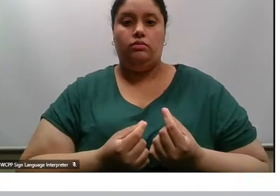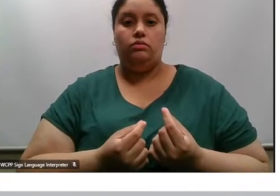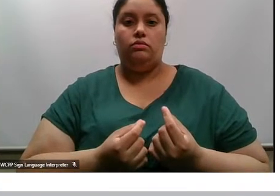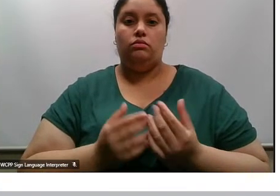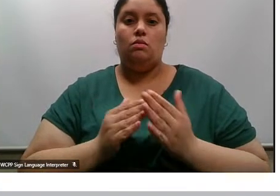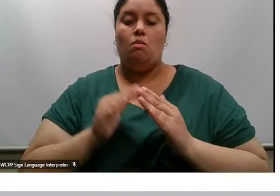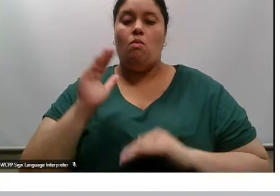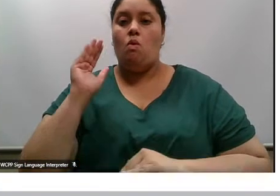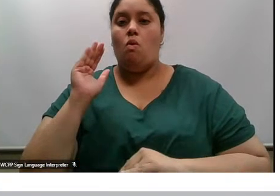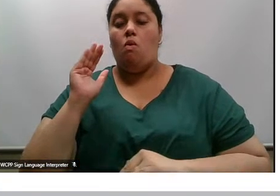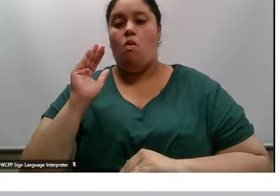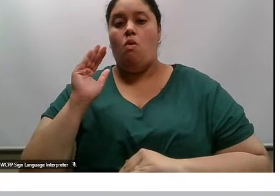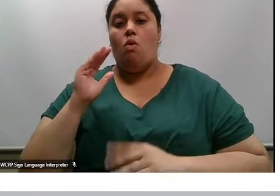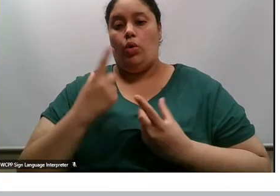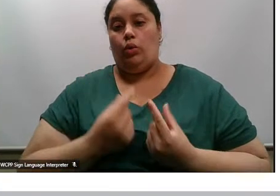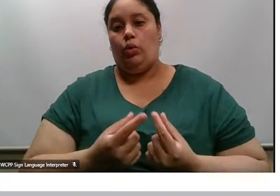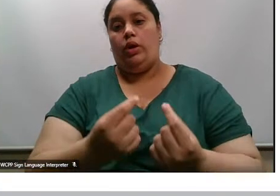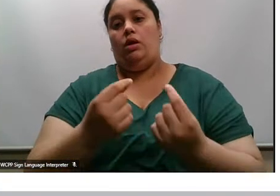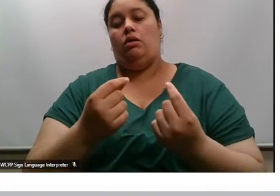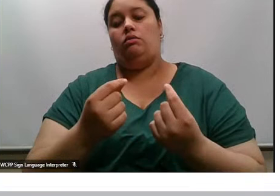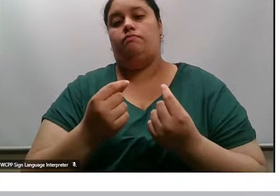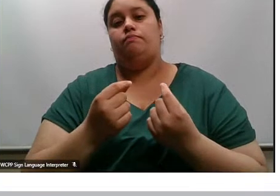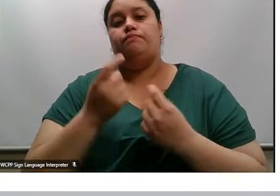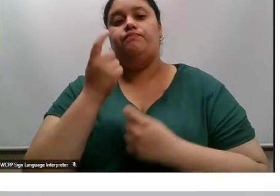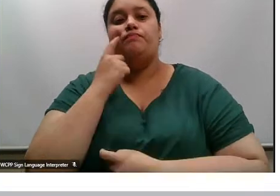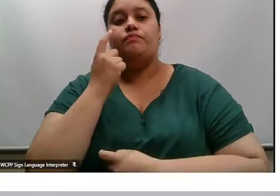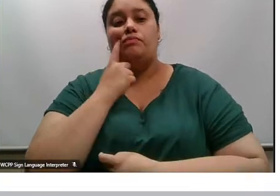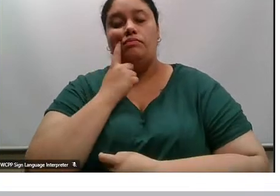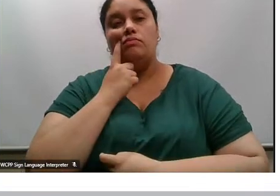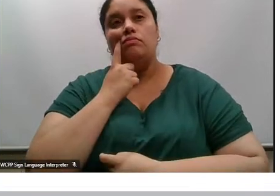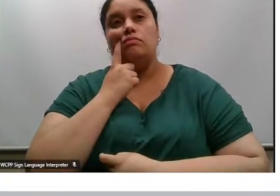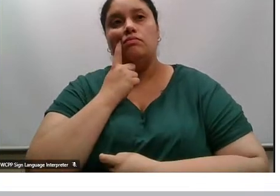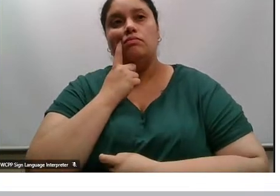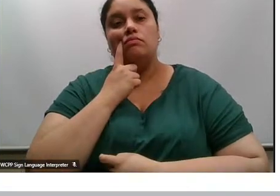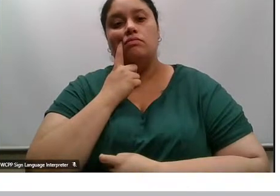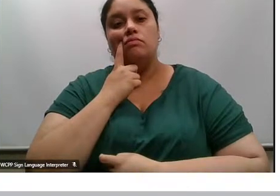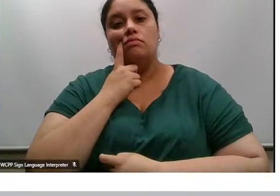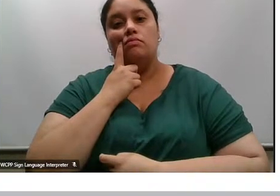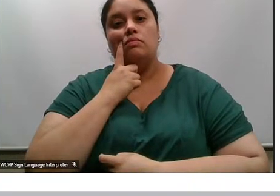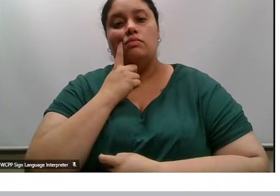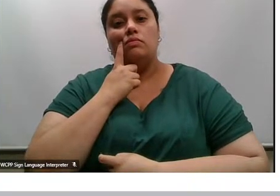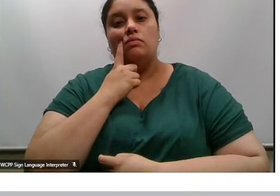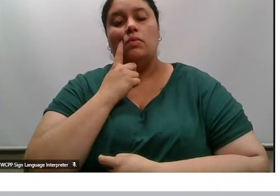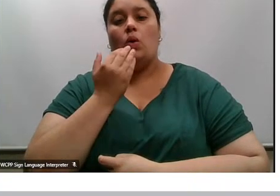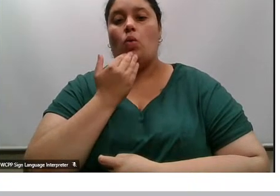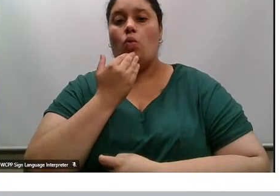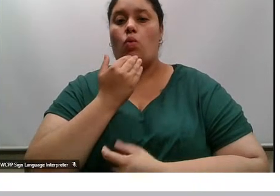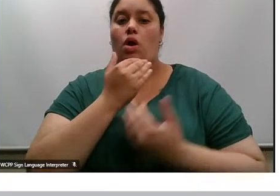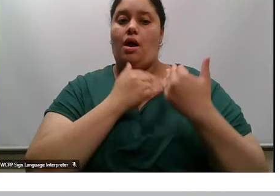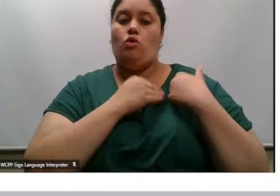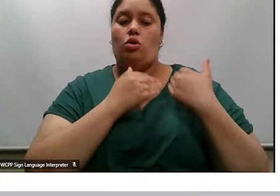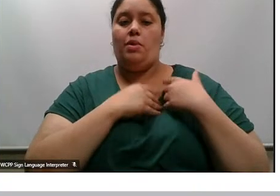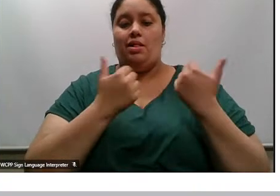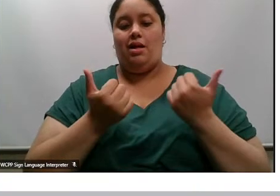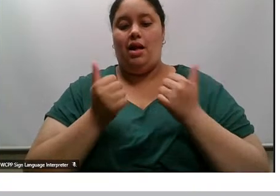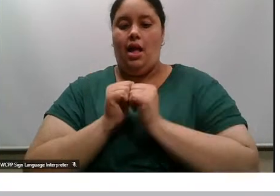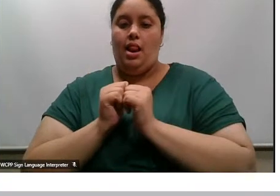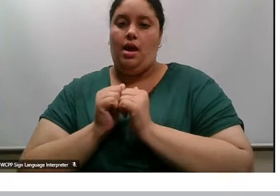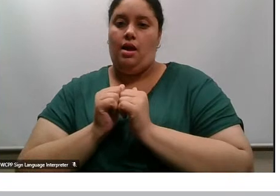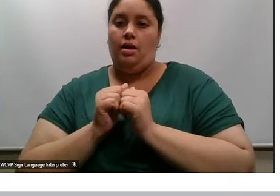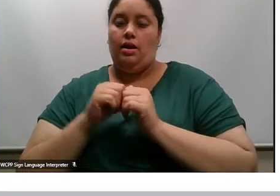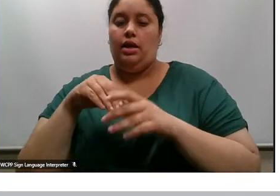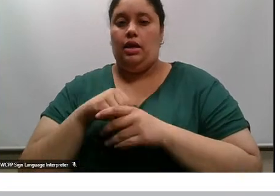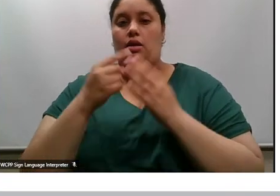is being made much more easily by our accountable allies in the